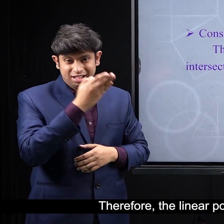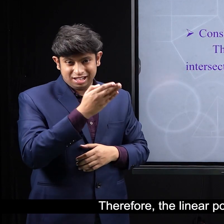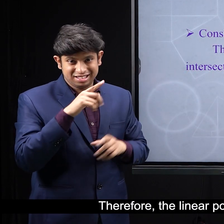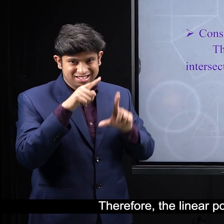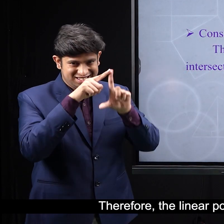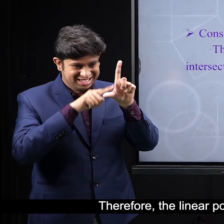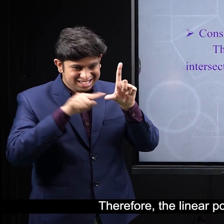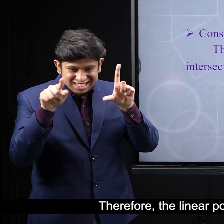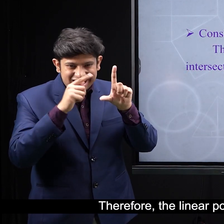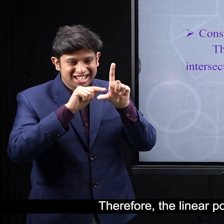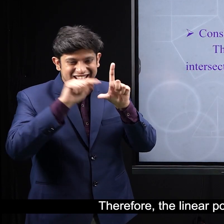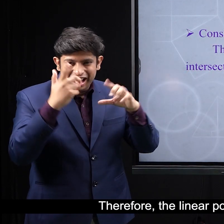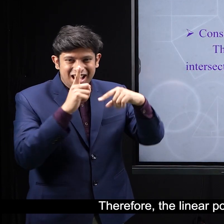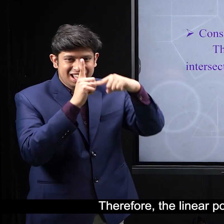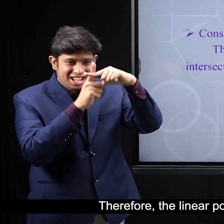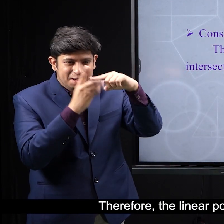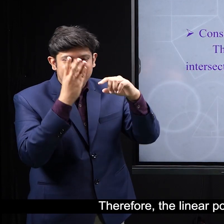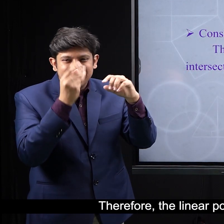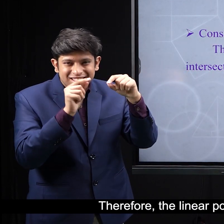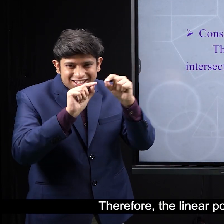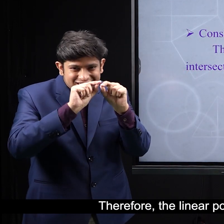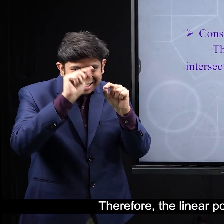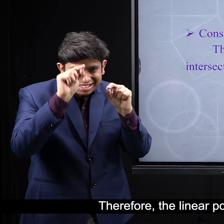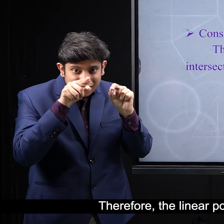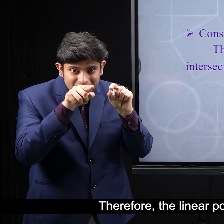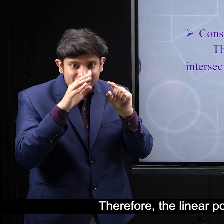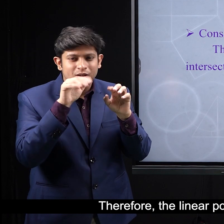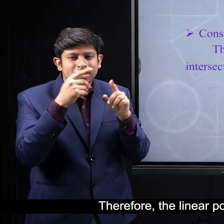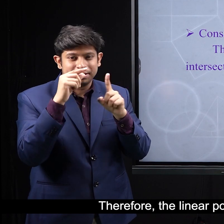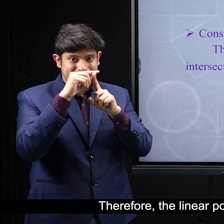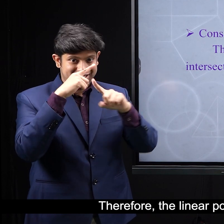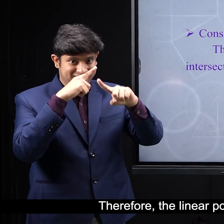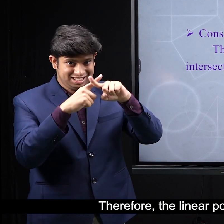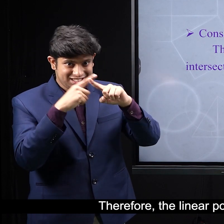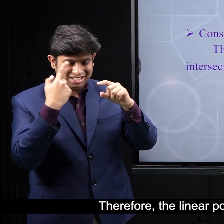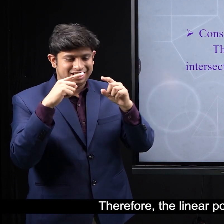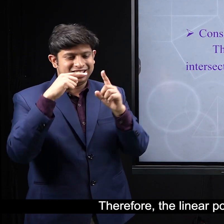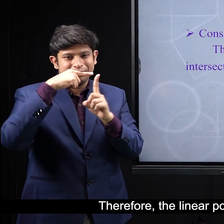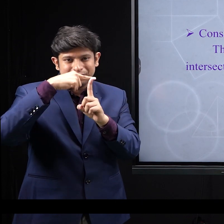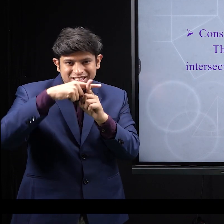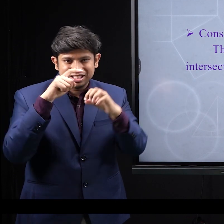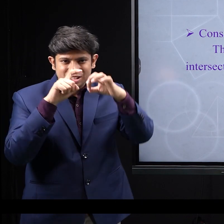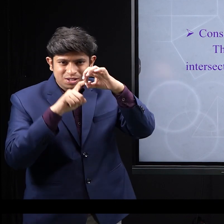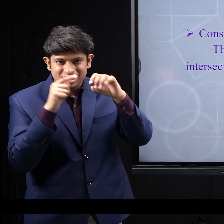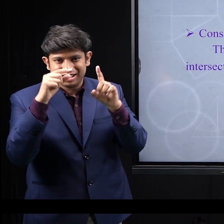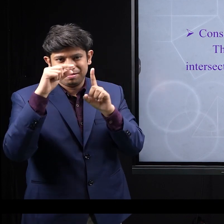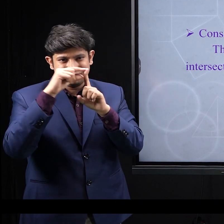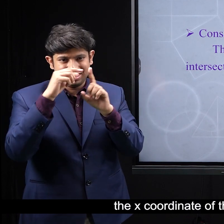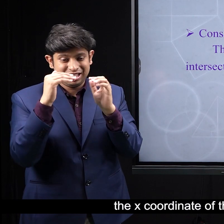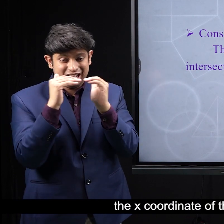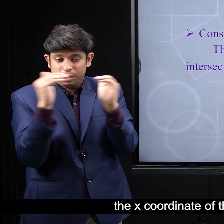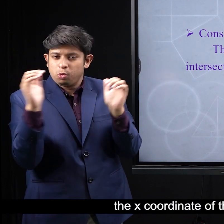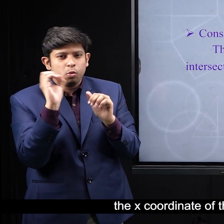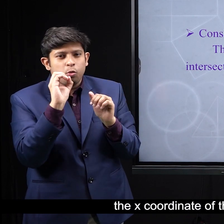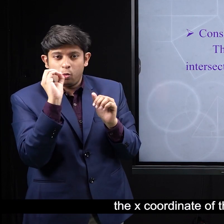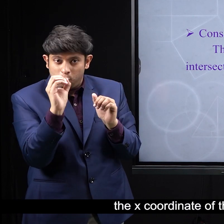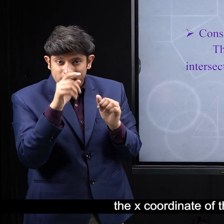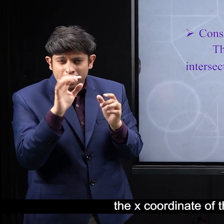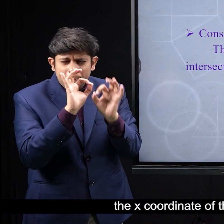Therefore, the linear polynomial px plus q where p not equal to 0 has exactly one 0, namely the x coordinate of